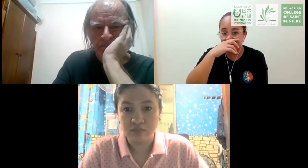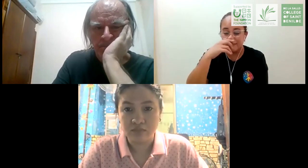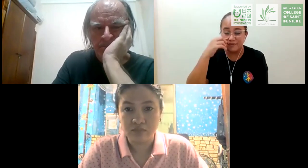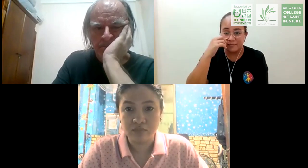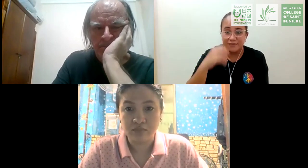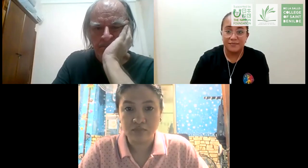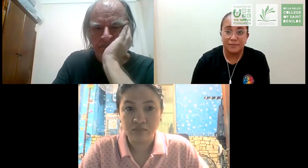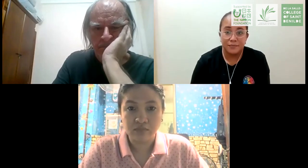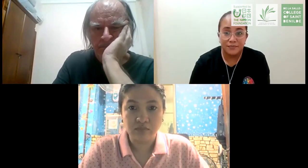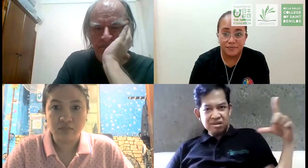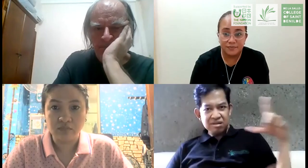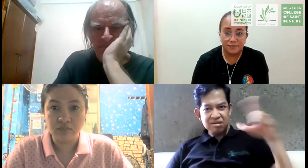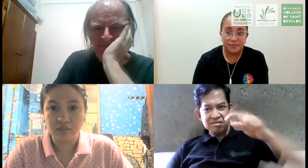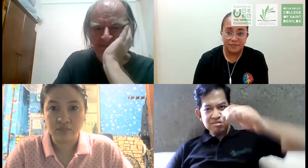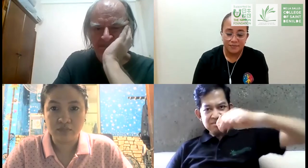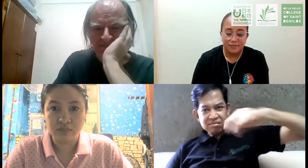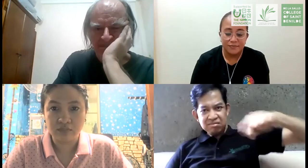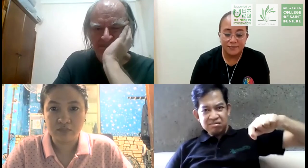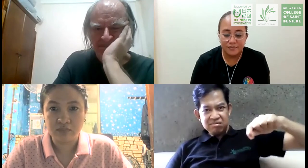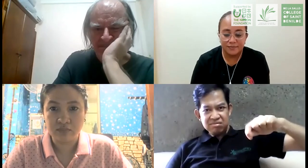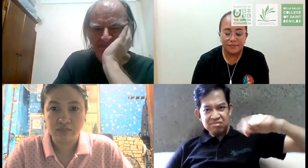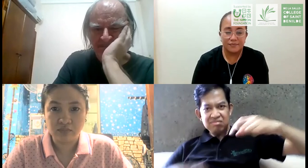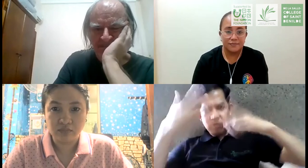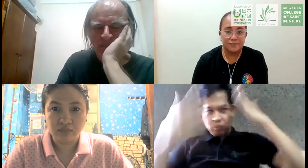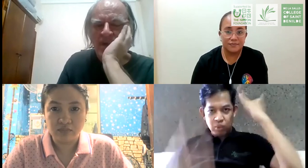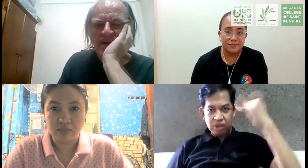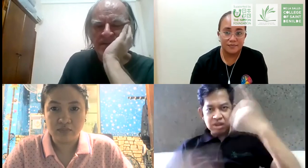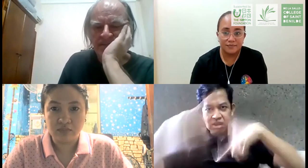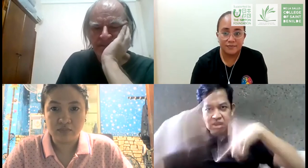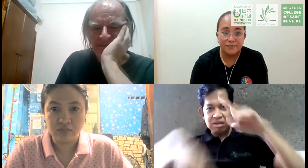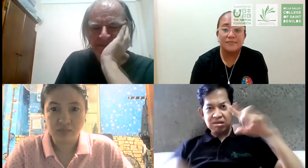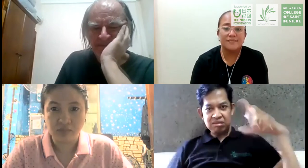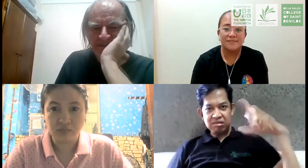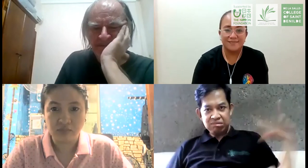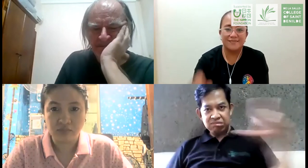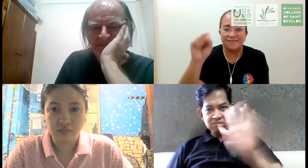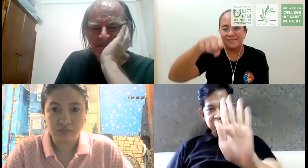So when I see Meng's sign, she's left-handed, so yeah,